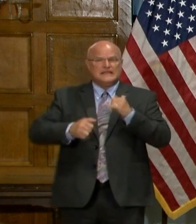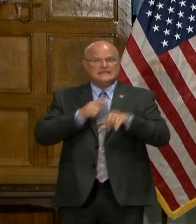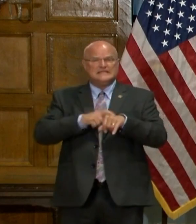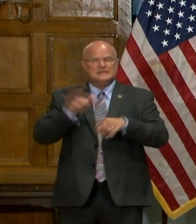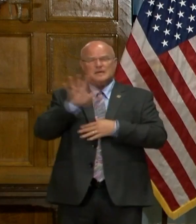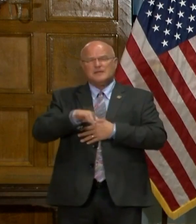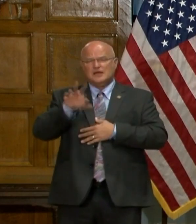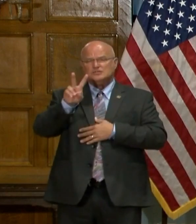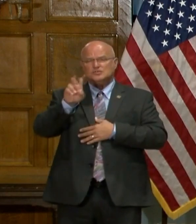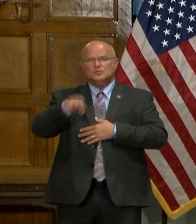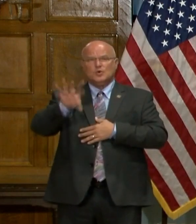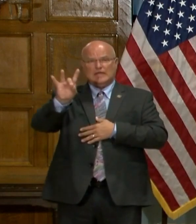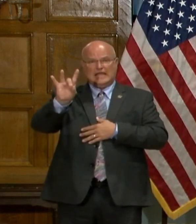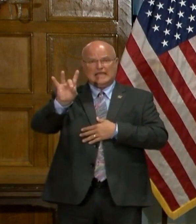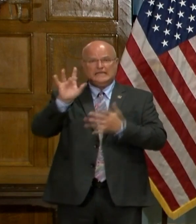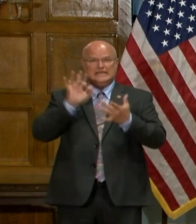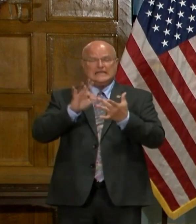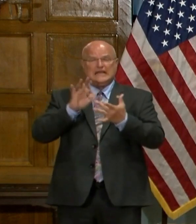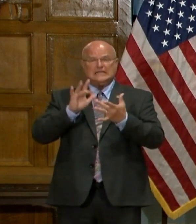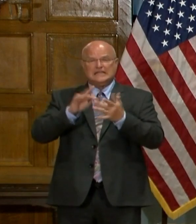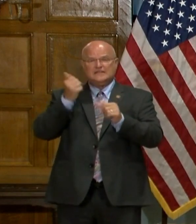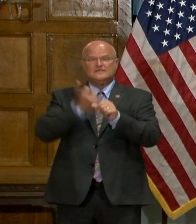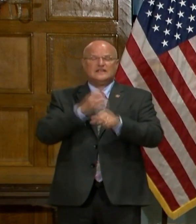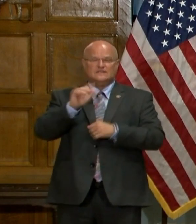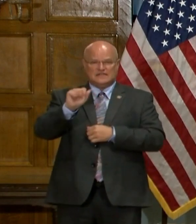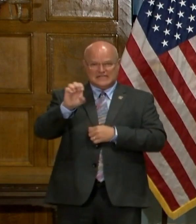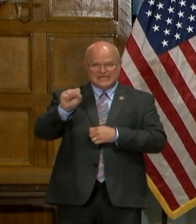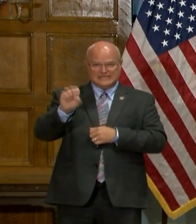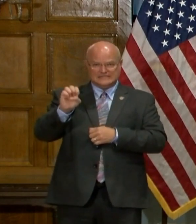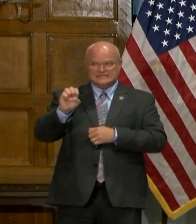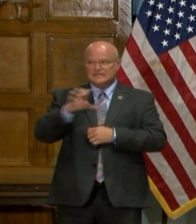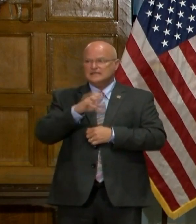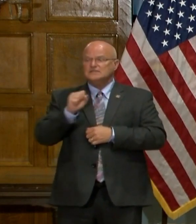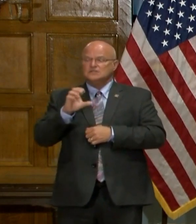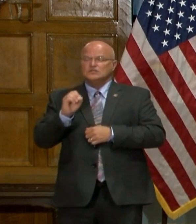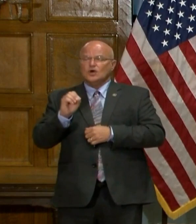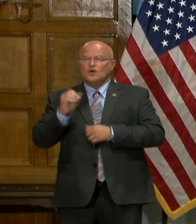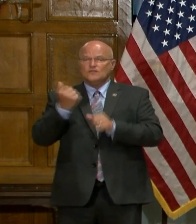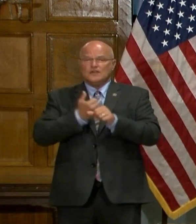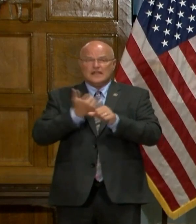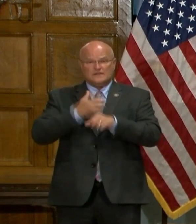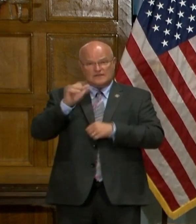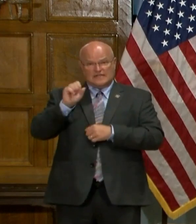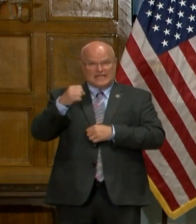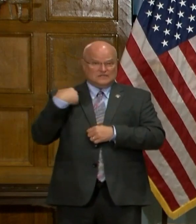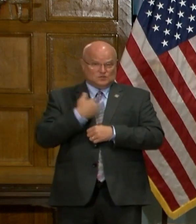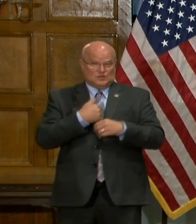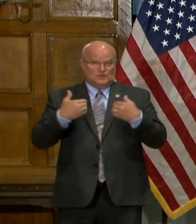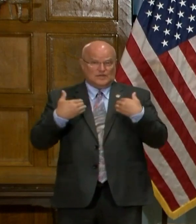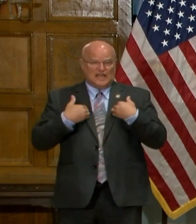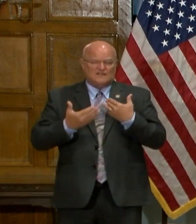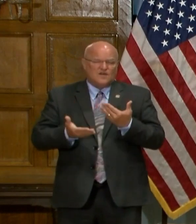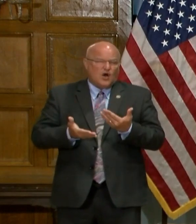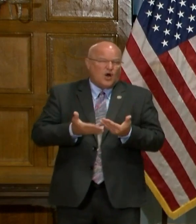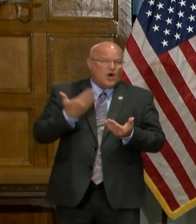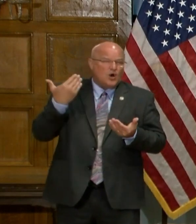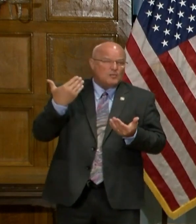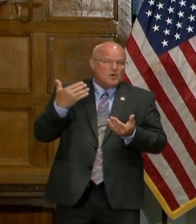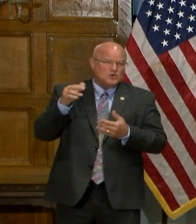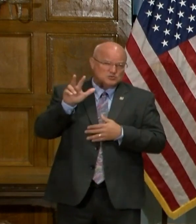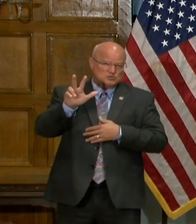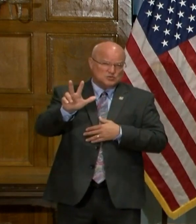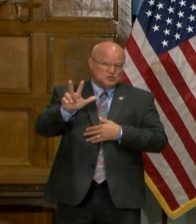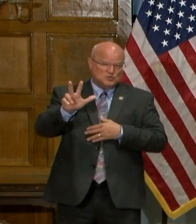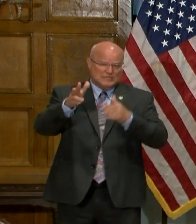we had about 2.8 contacts for every case. And so for every case we would have almost